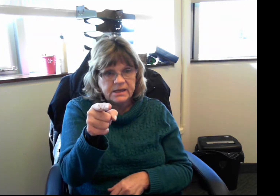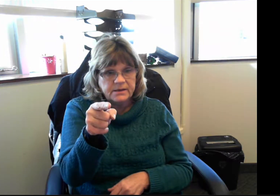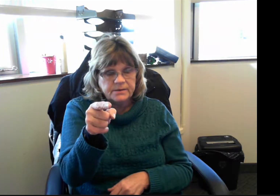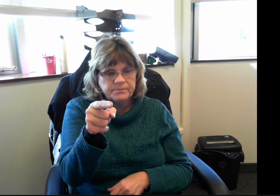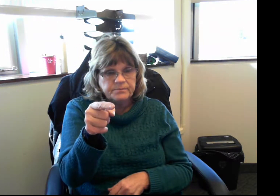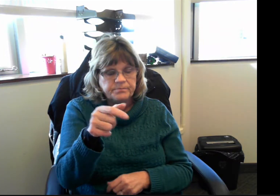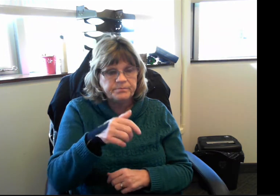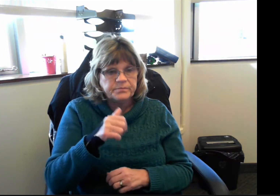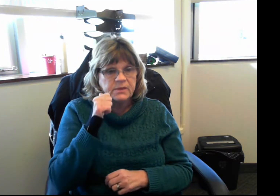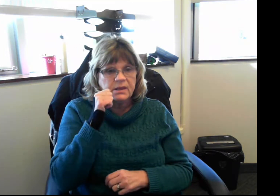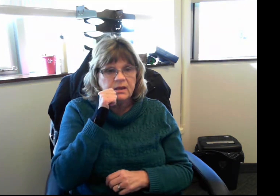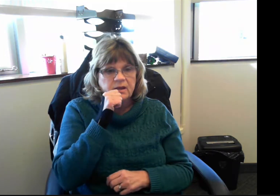he,